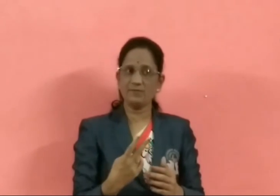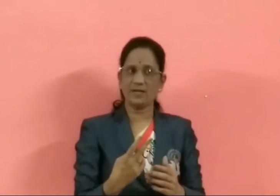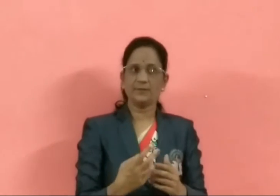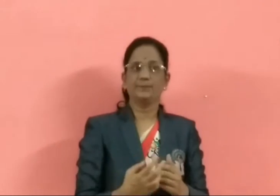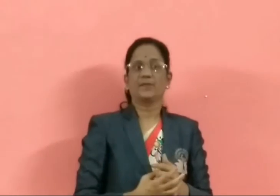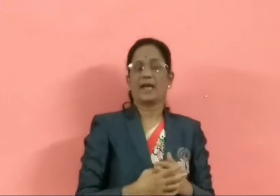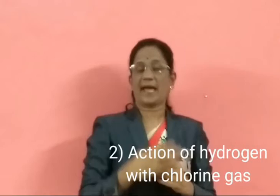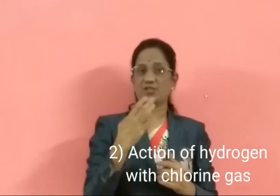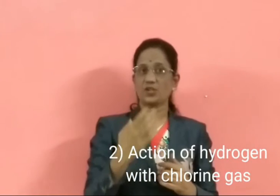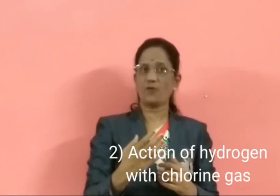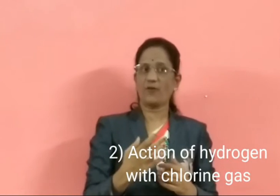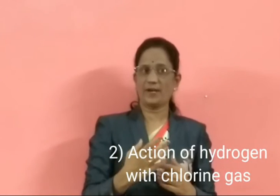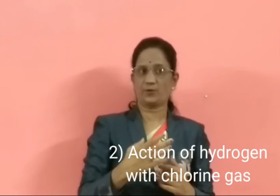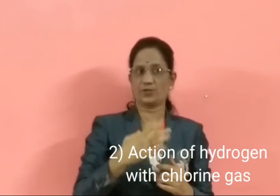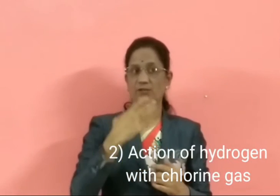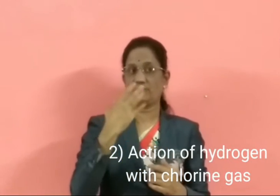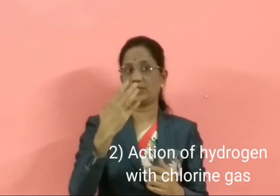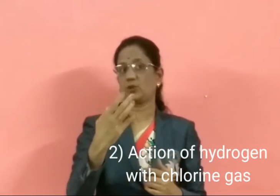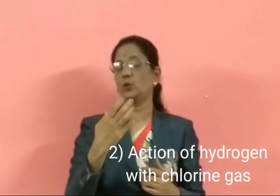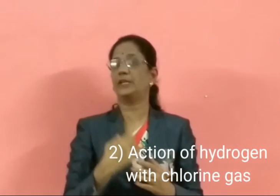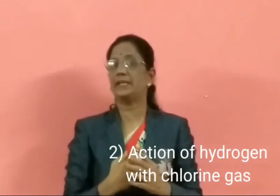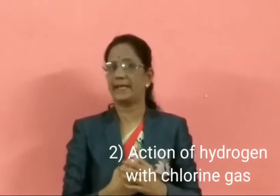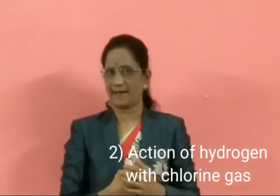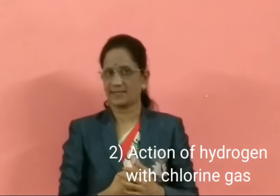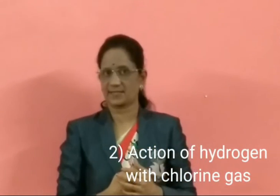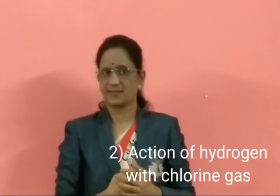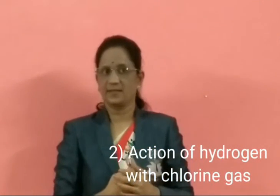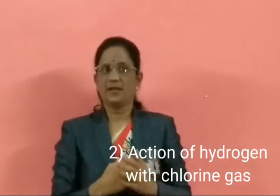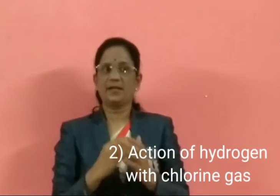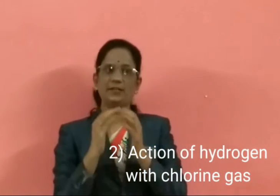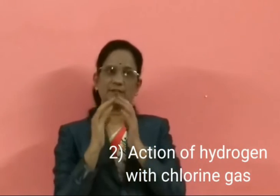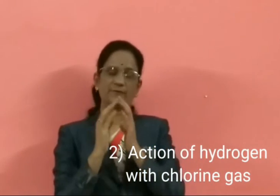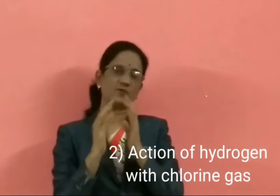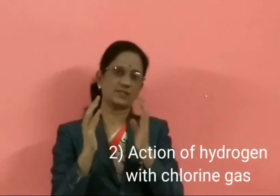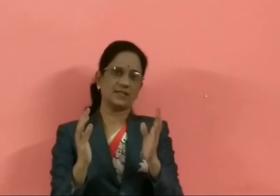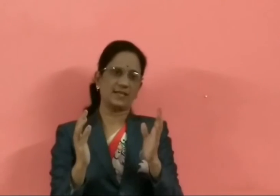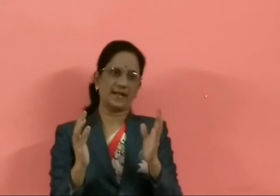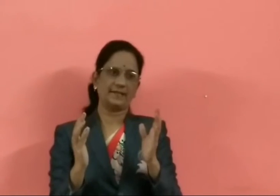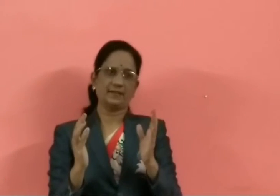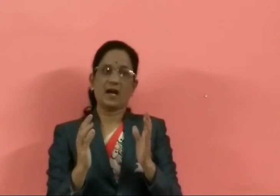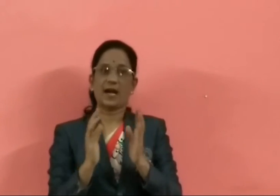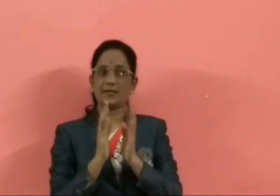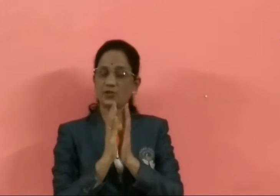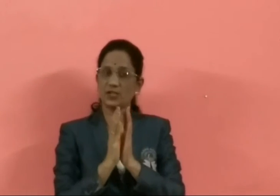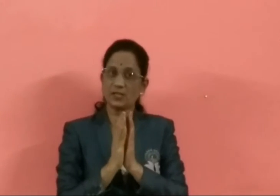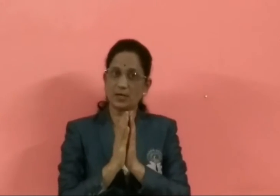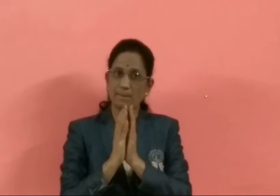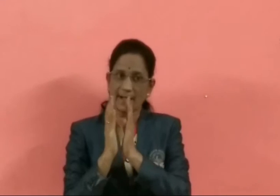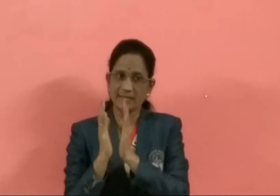one, action of hydrogen with chlorine gas. In diffuse sunlight, hydrogen combines